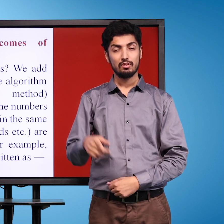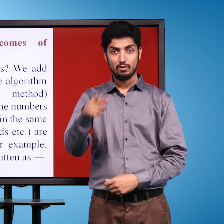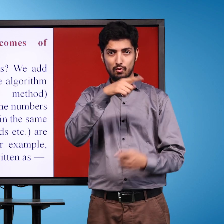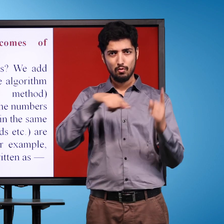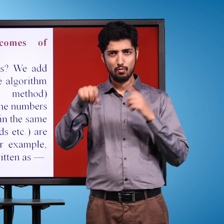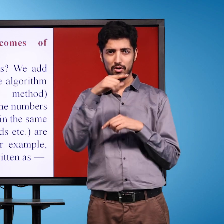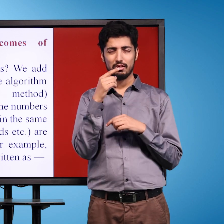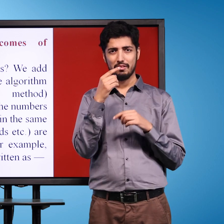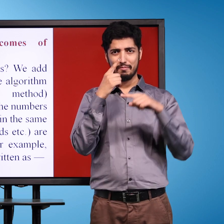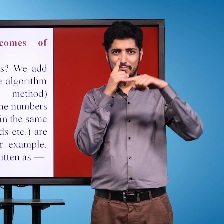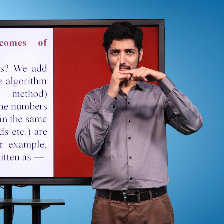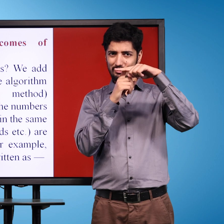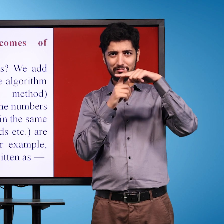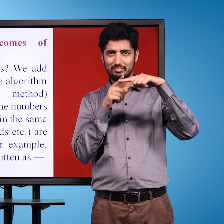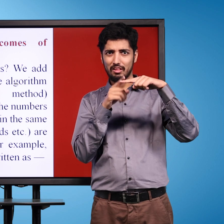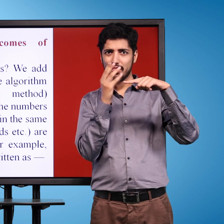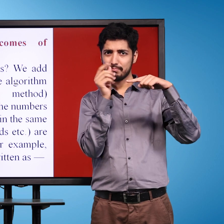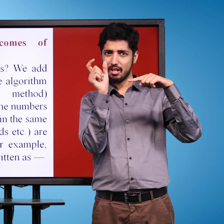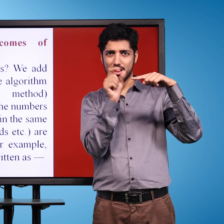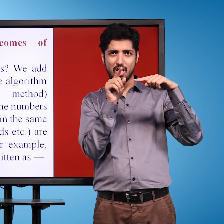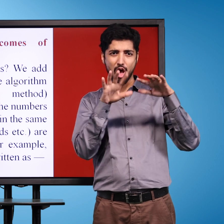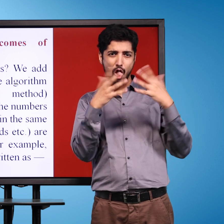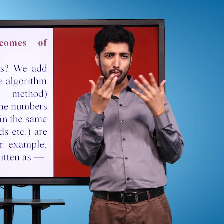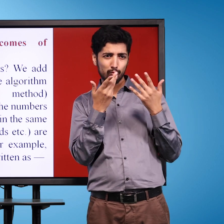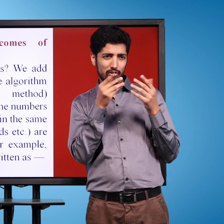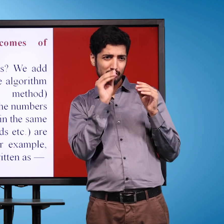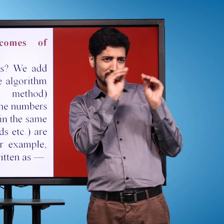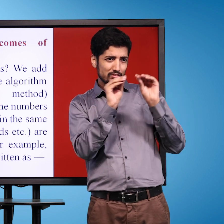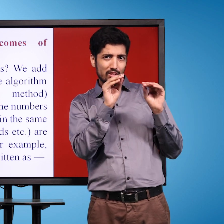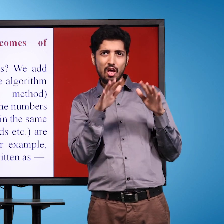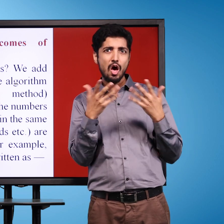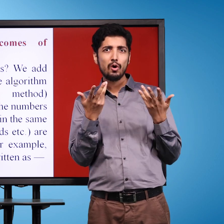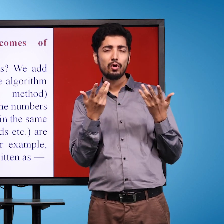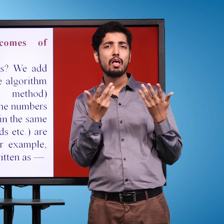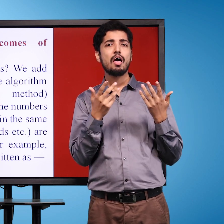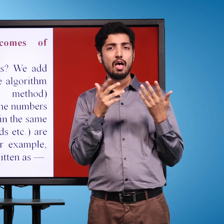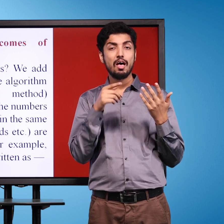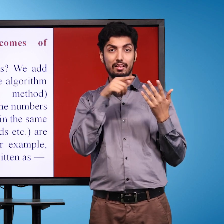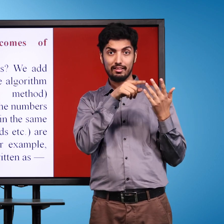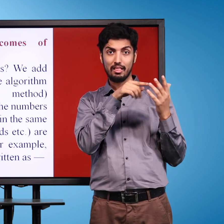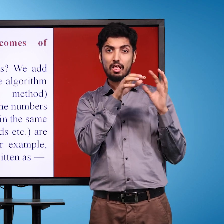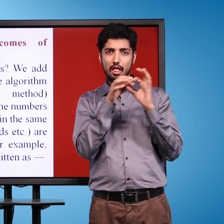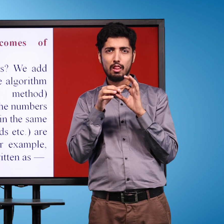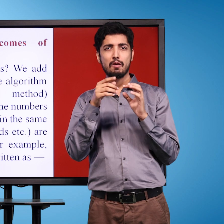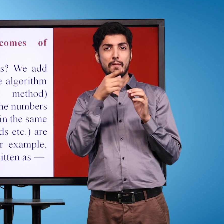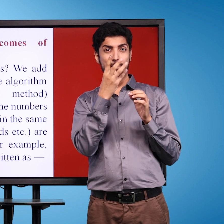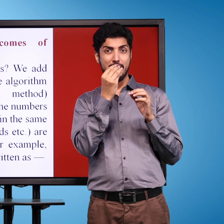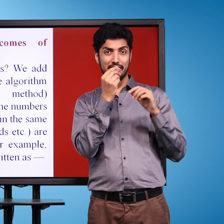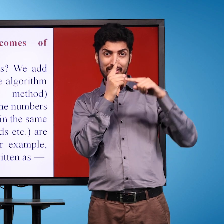How do we add numbers? We add numbers by following the algorithm, that is, the